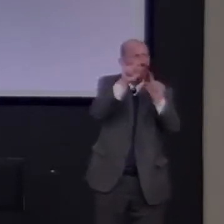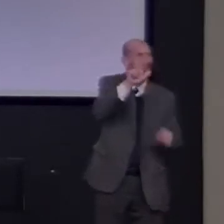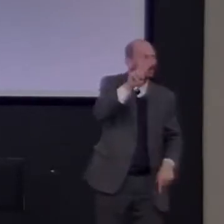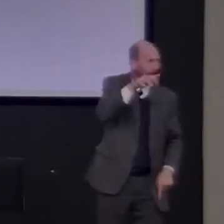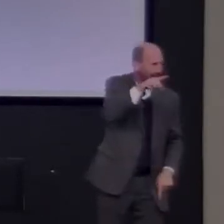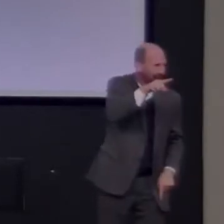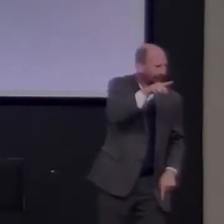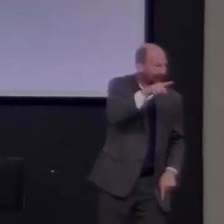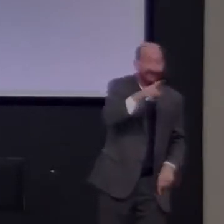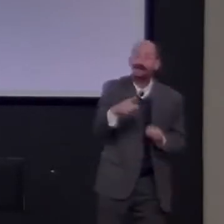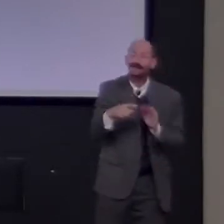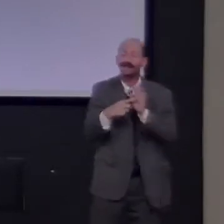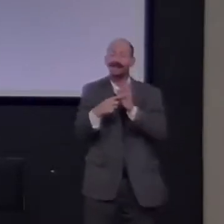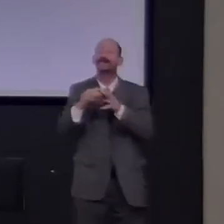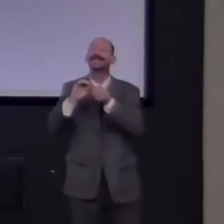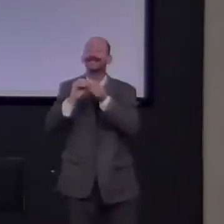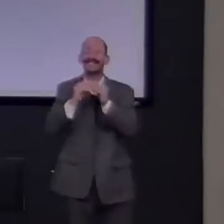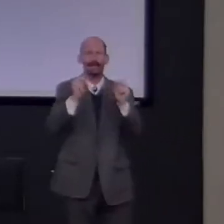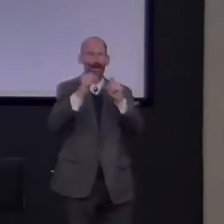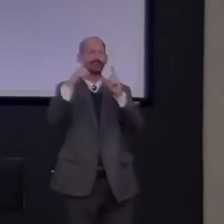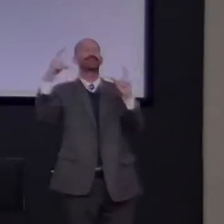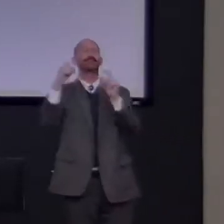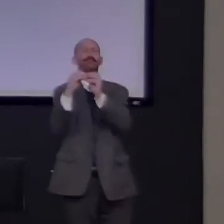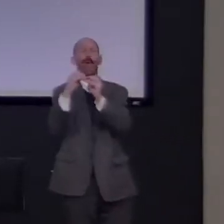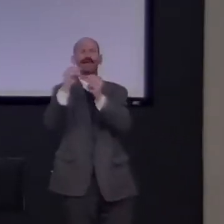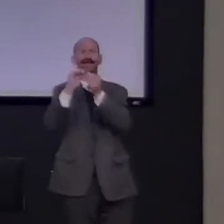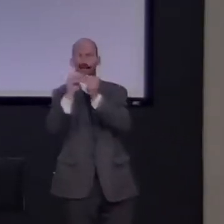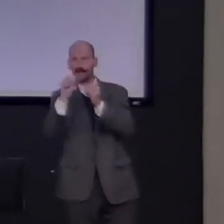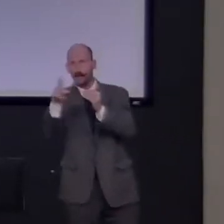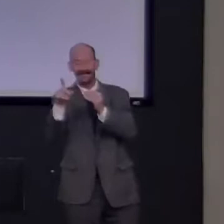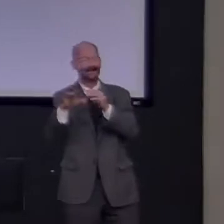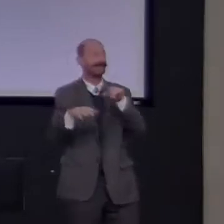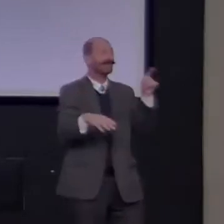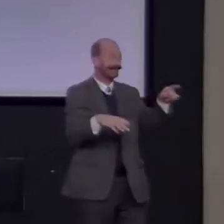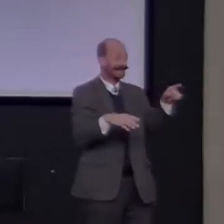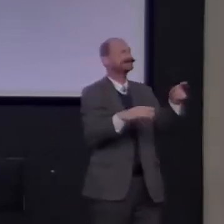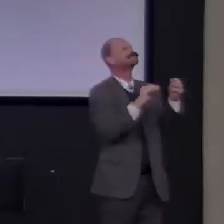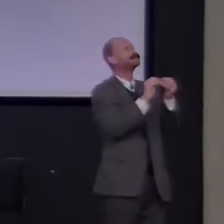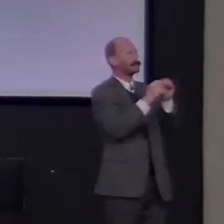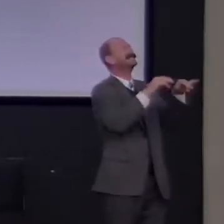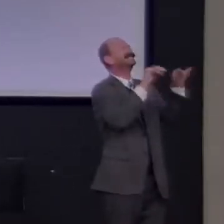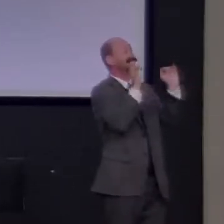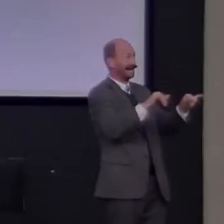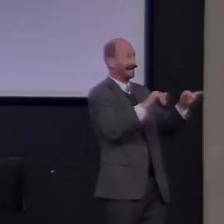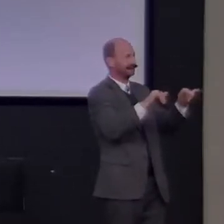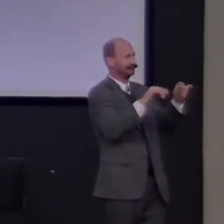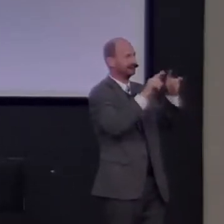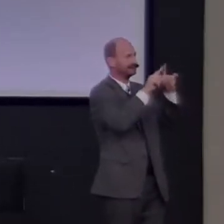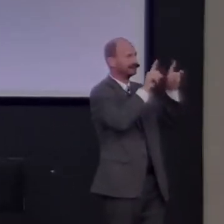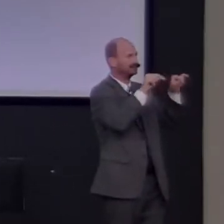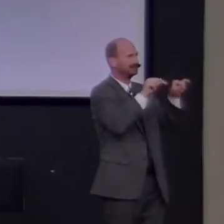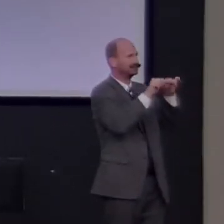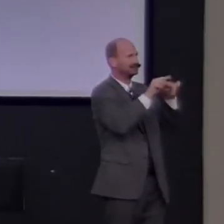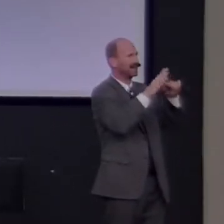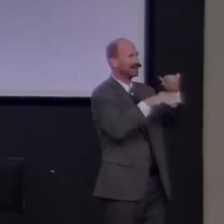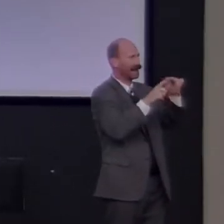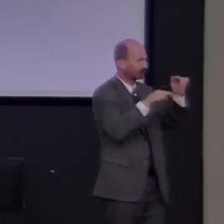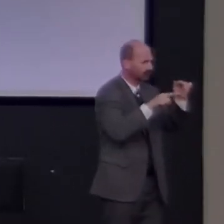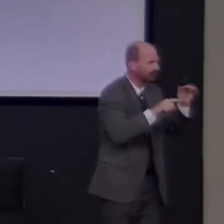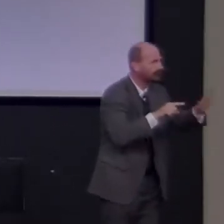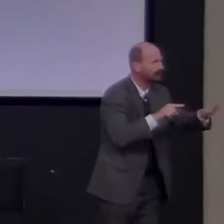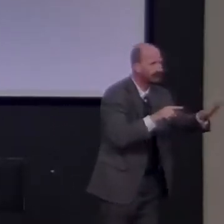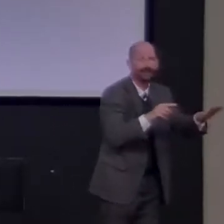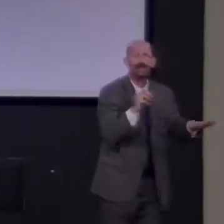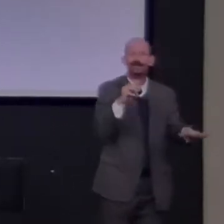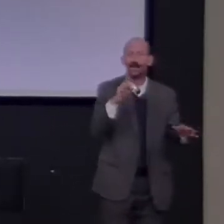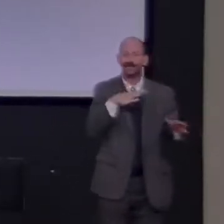but the shape remains the same. And in one case, the shape changes, but the number remains the same. So now she could look at which brain